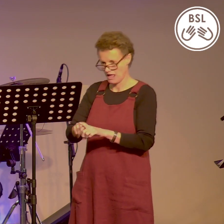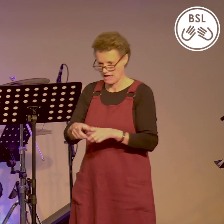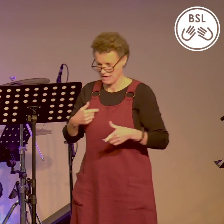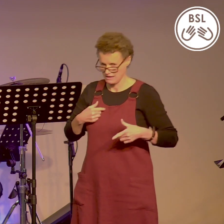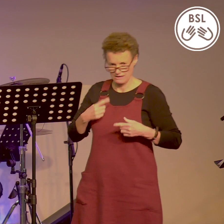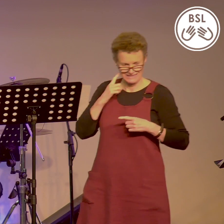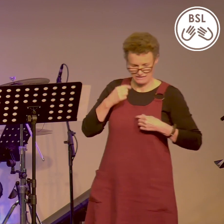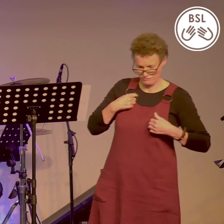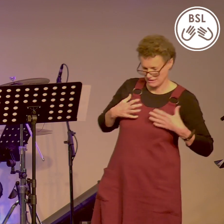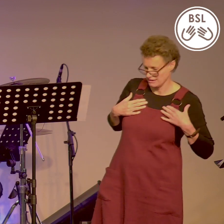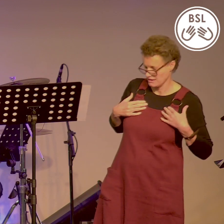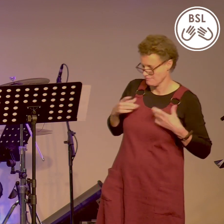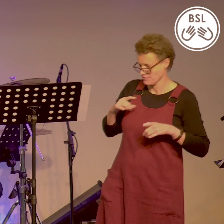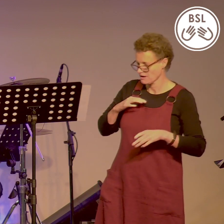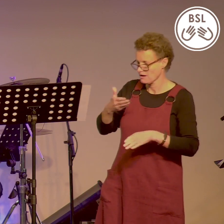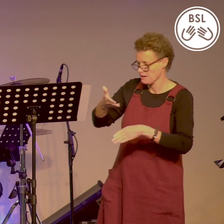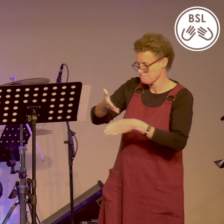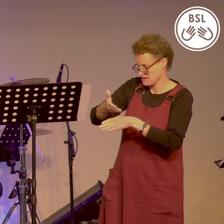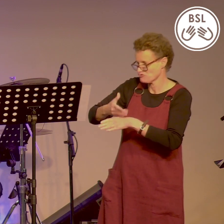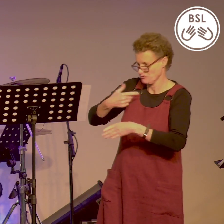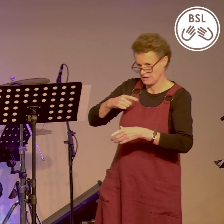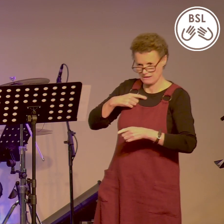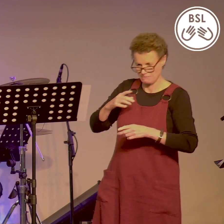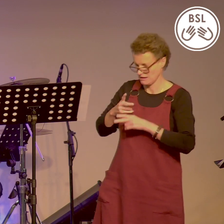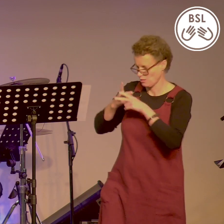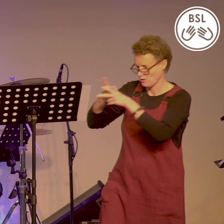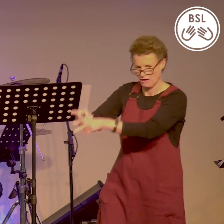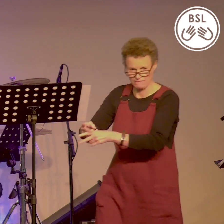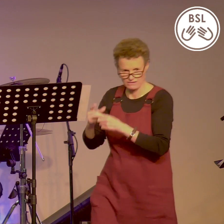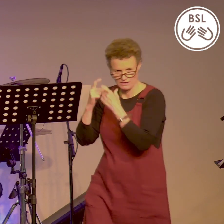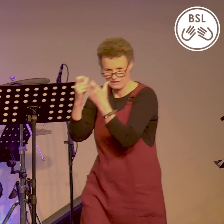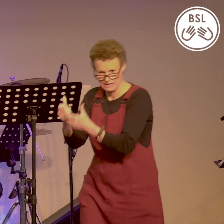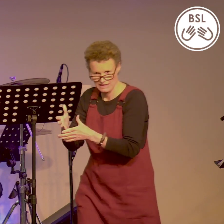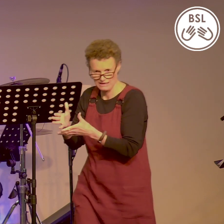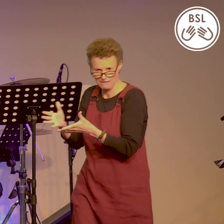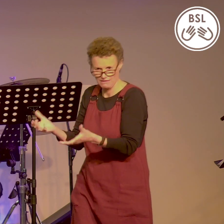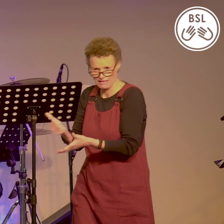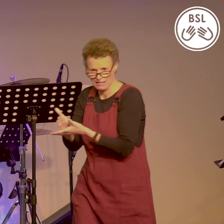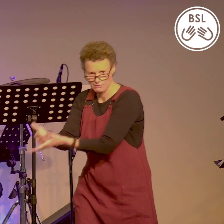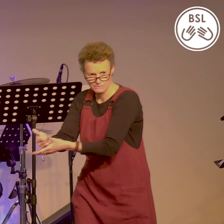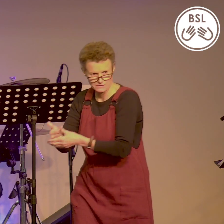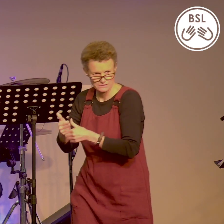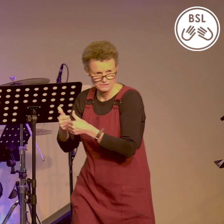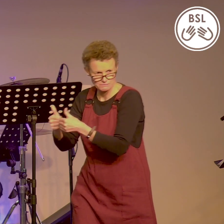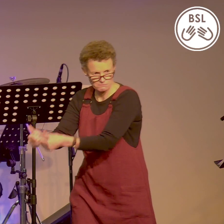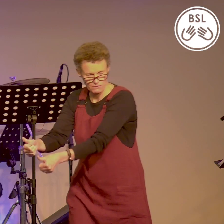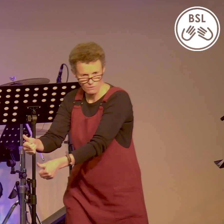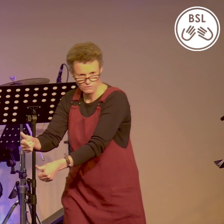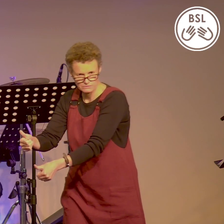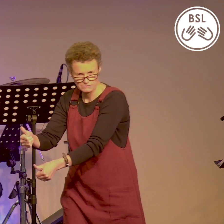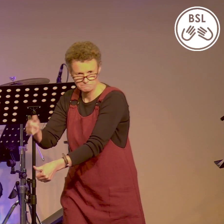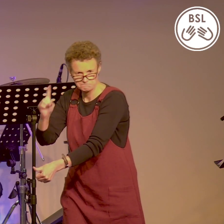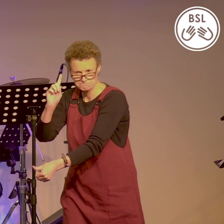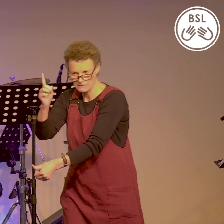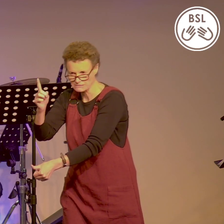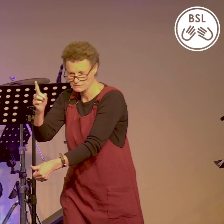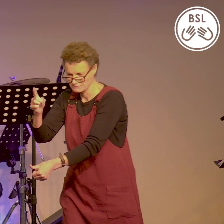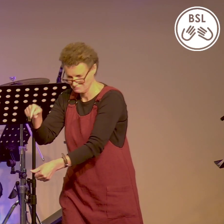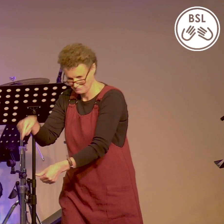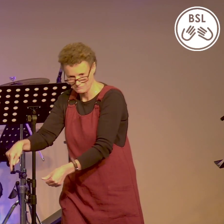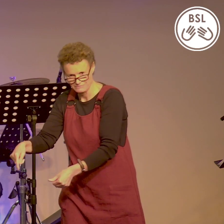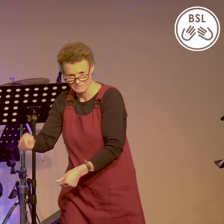And many people think that deaf people, we do missionary to the deaf community, to help the deaf